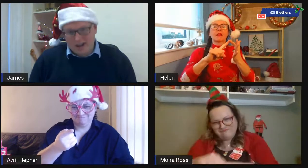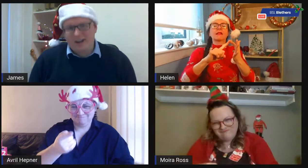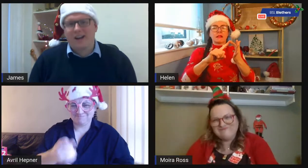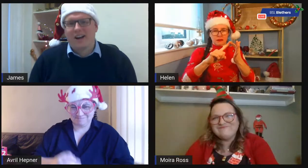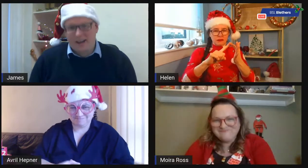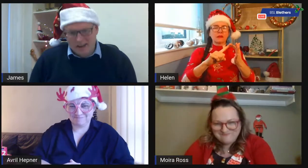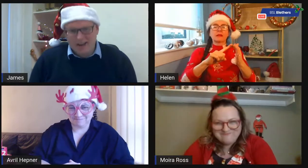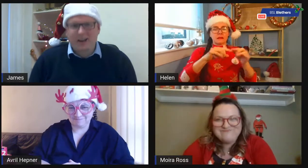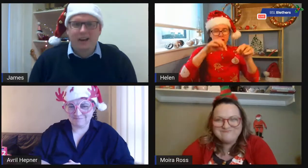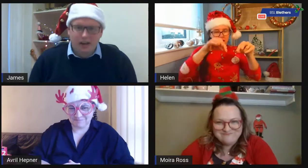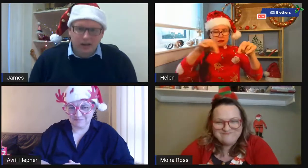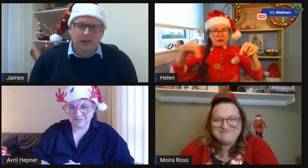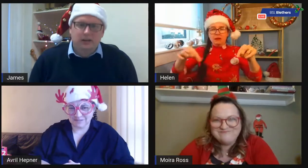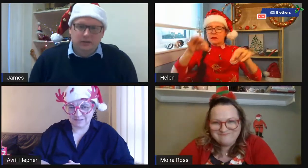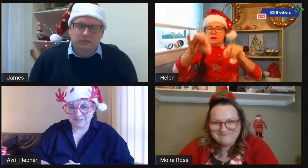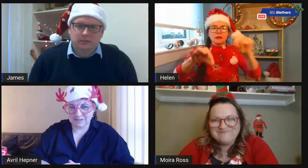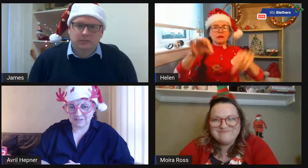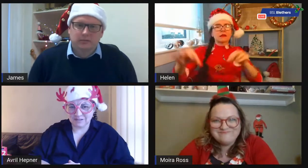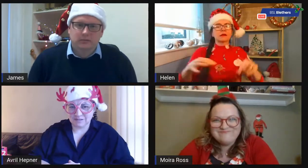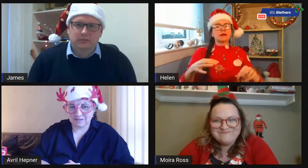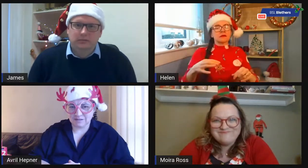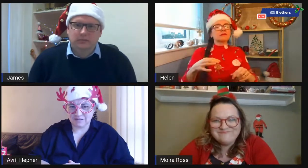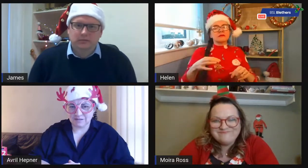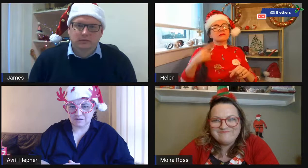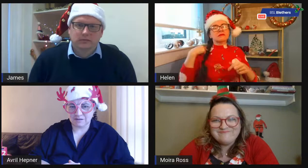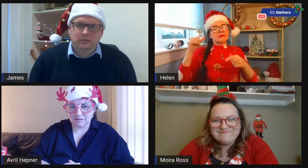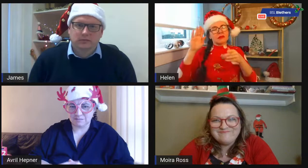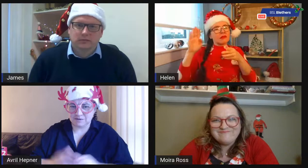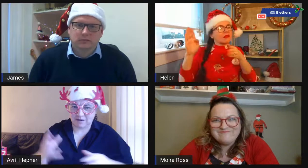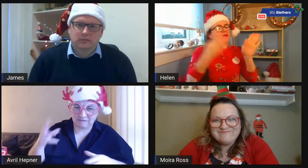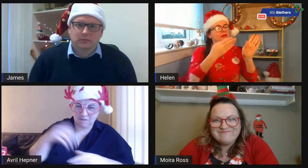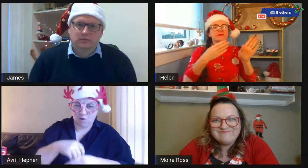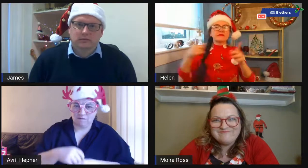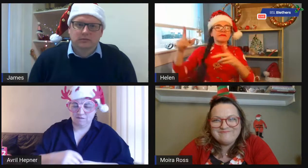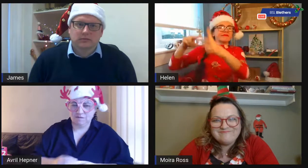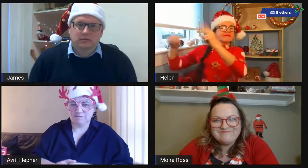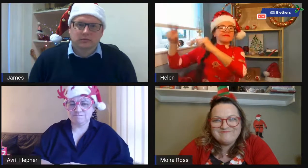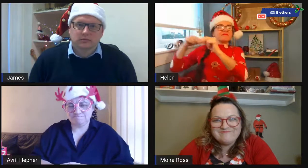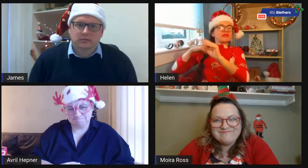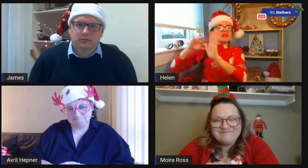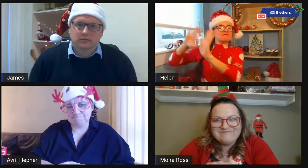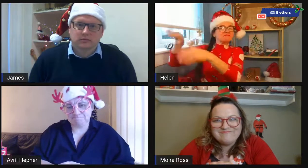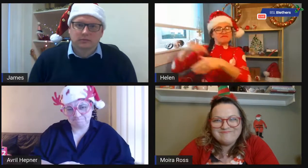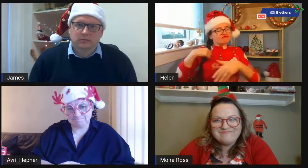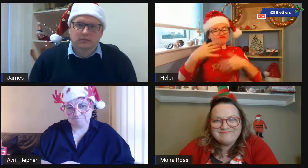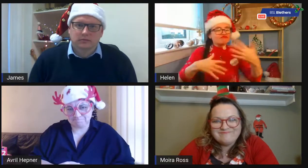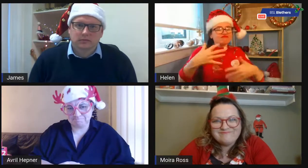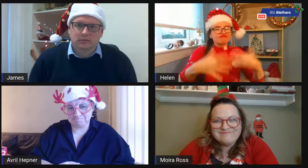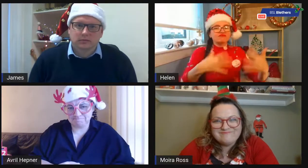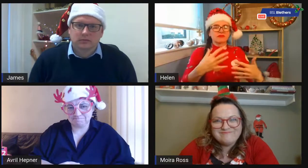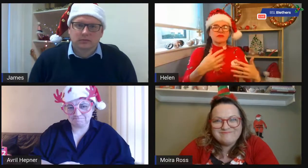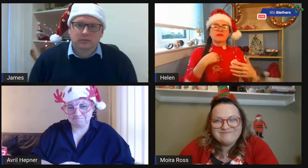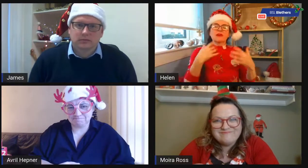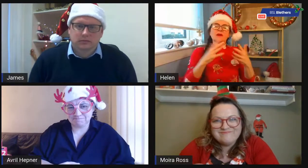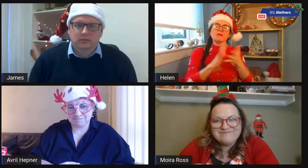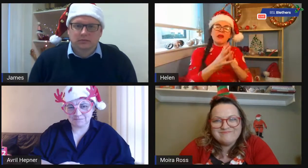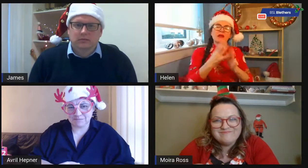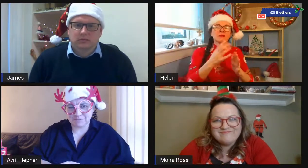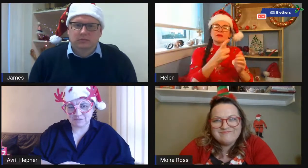we used to play Scrabble. Oh, I That was love a that. game that we played. And I remembered that sometimes they forgot